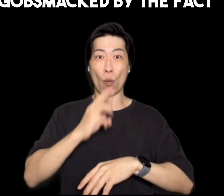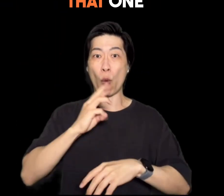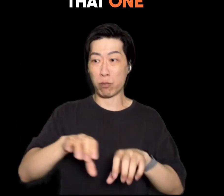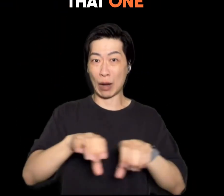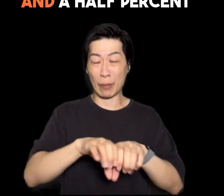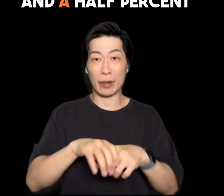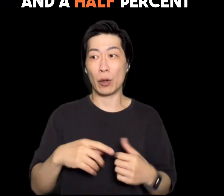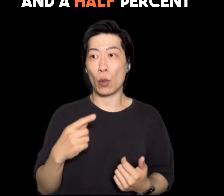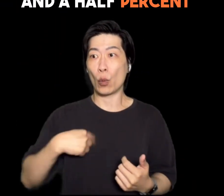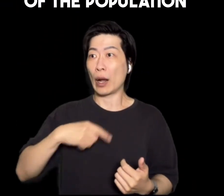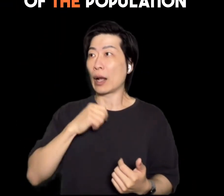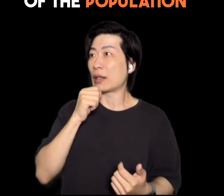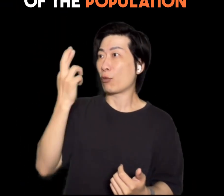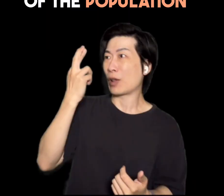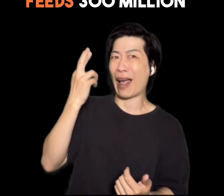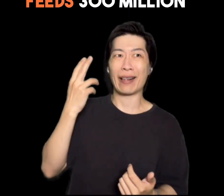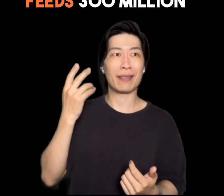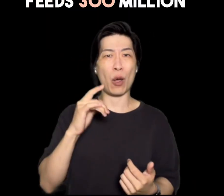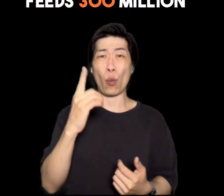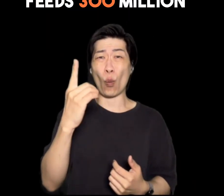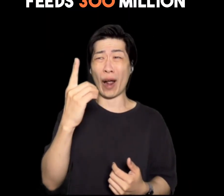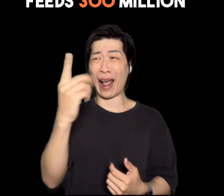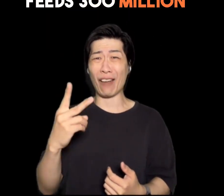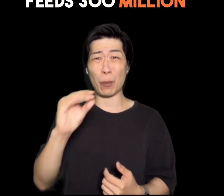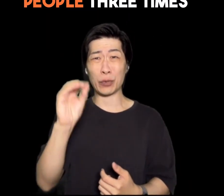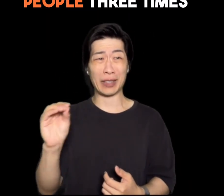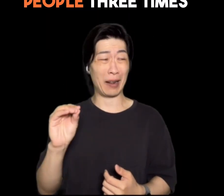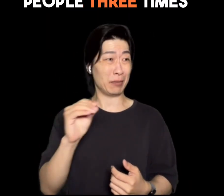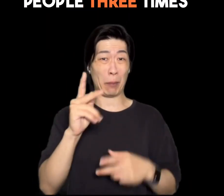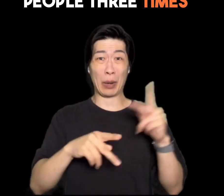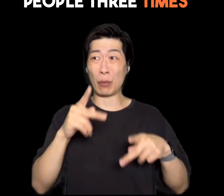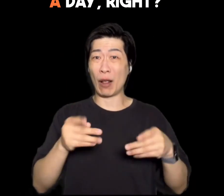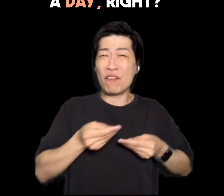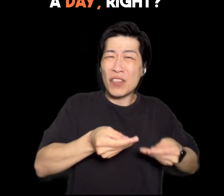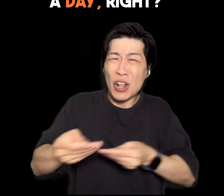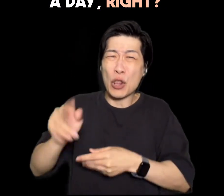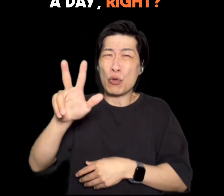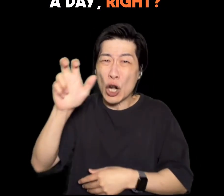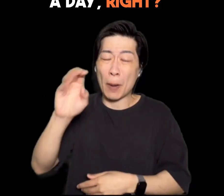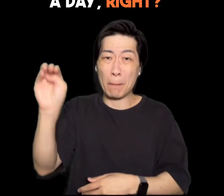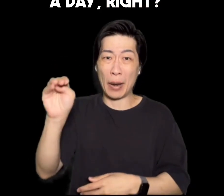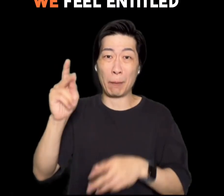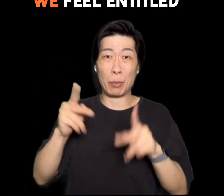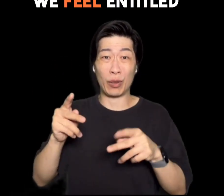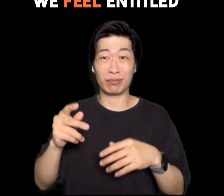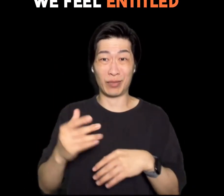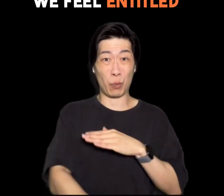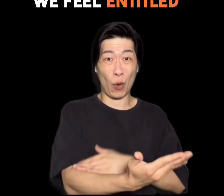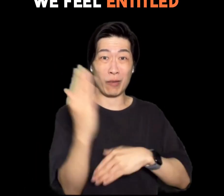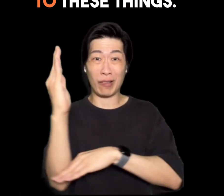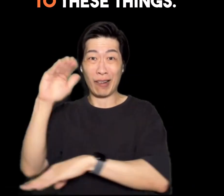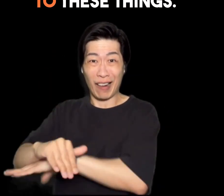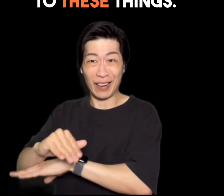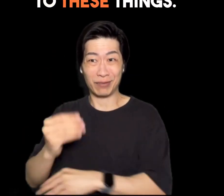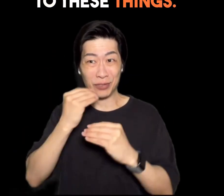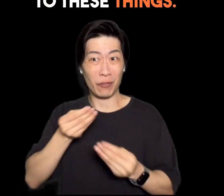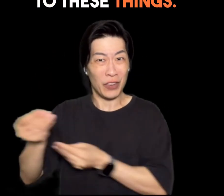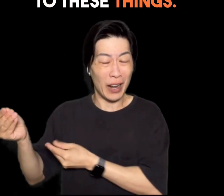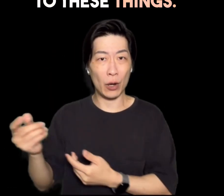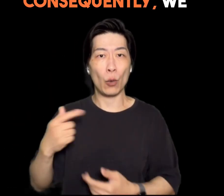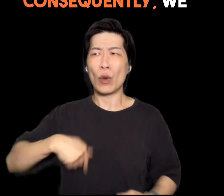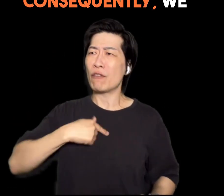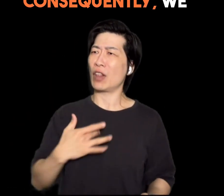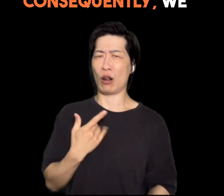by the fact that 1.5% of the population feeds 300 million people 3 times a day, right? We feel entitled to these